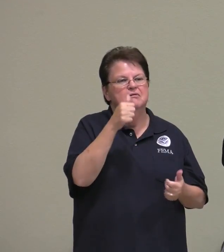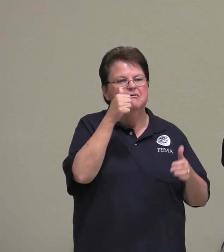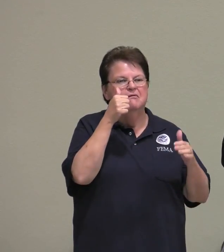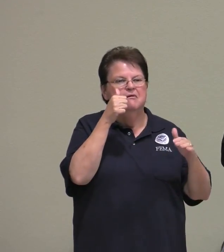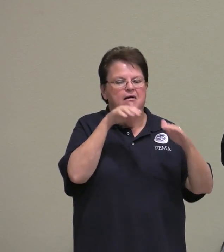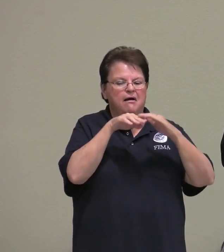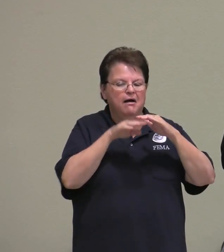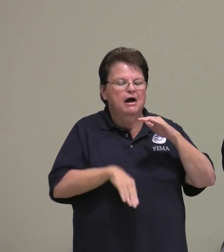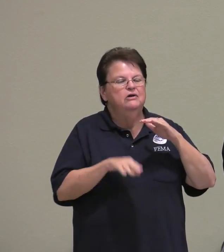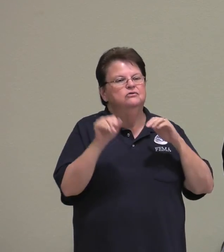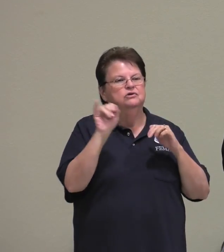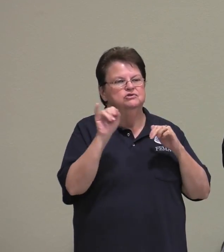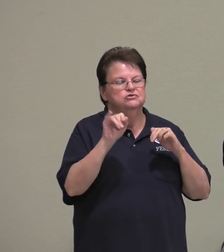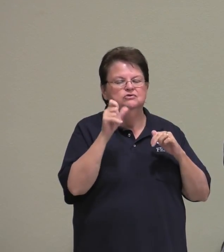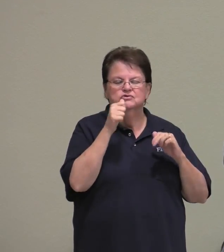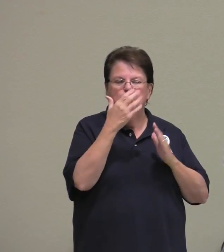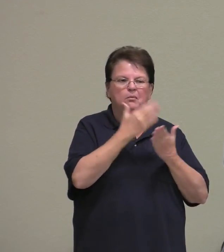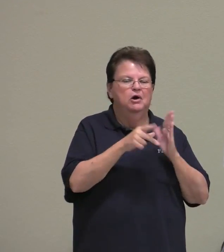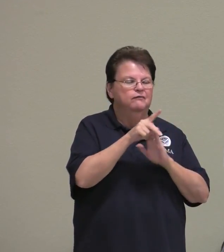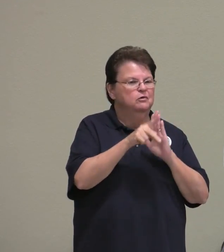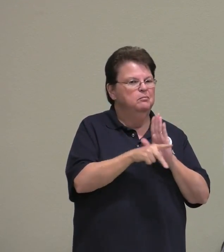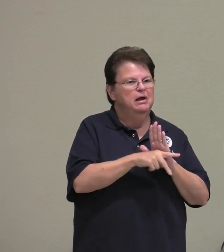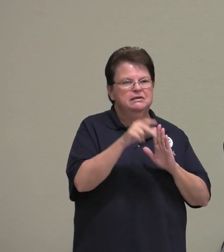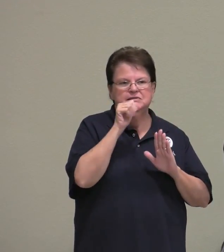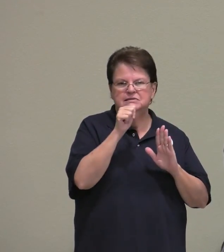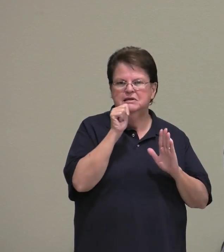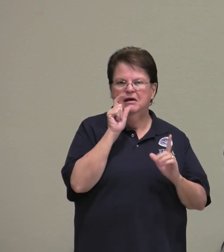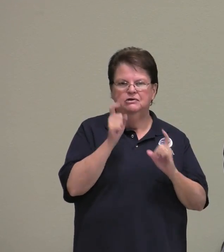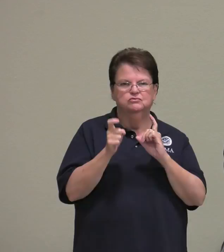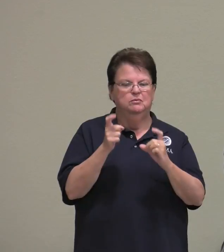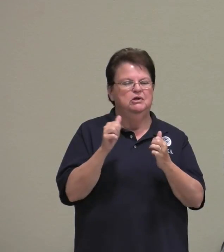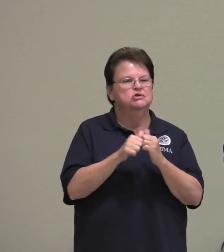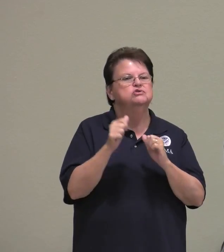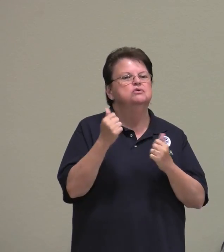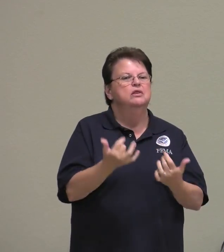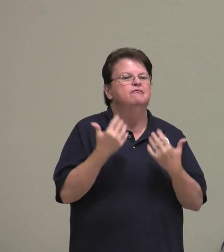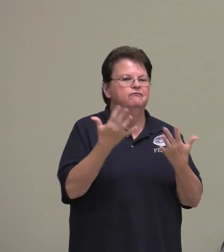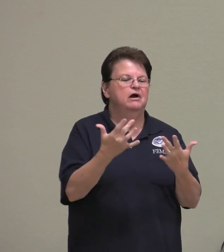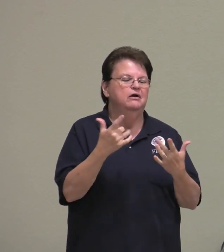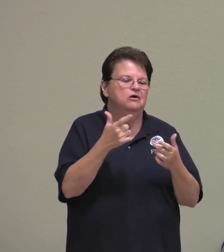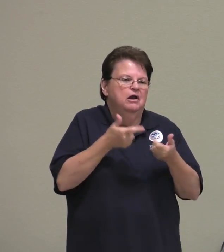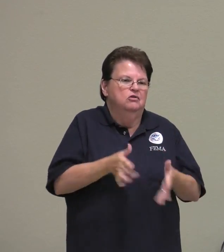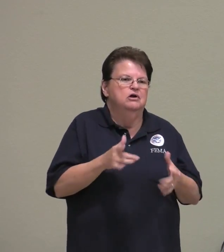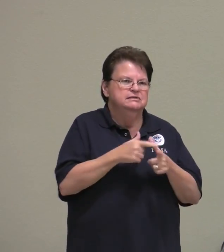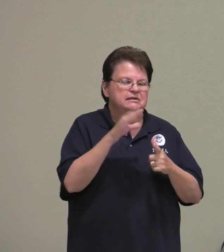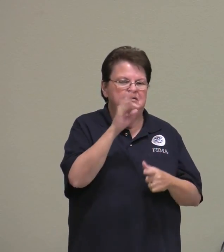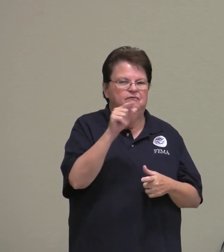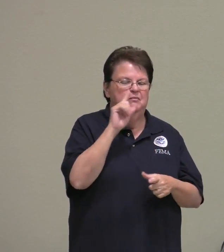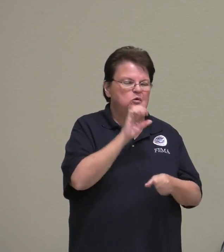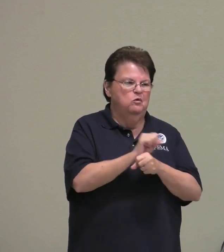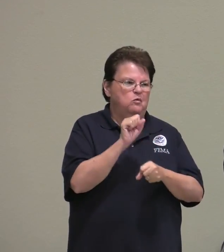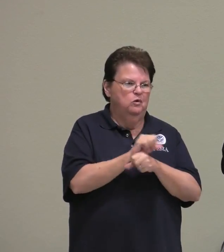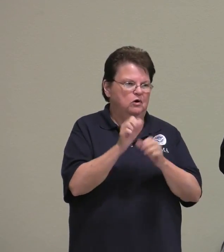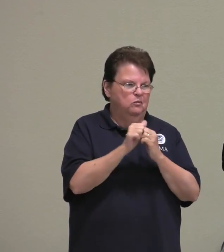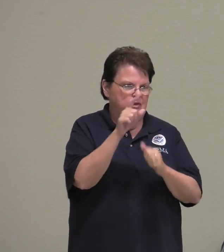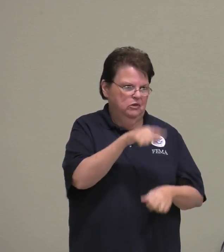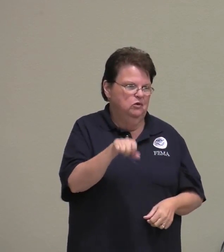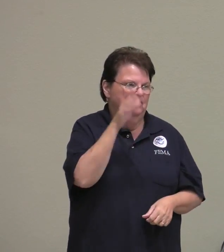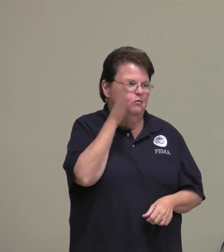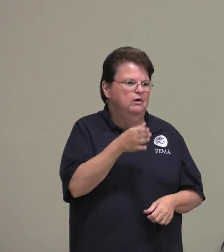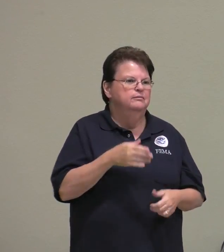part of your policy that was not attributed to the fire and you had a loss then FEMA kicks in and starts to work with you.